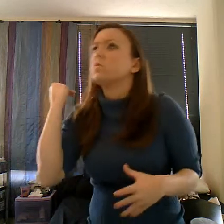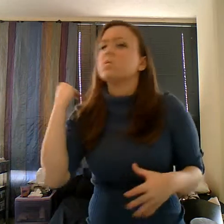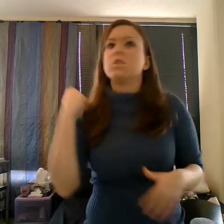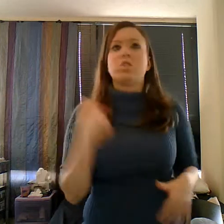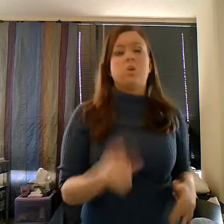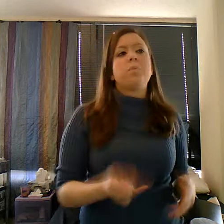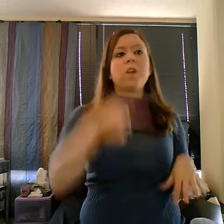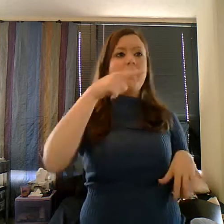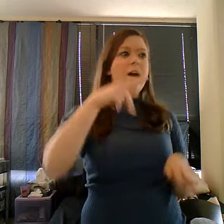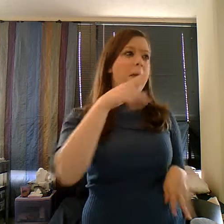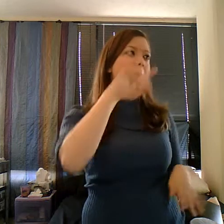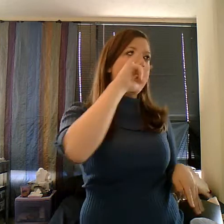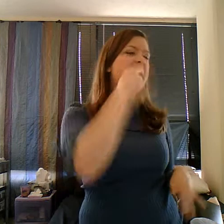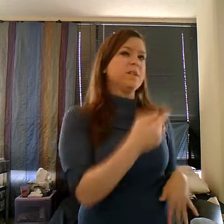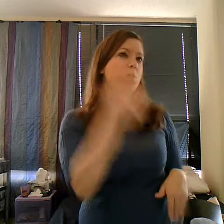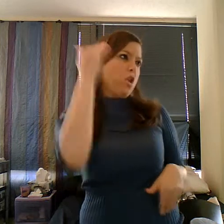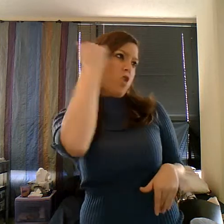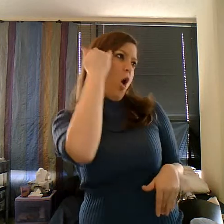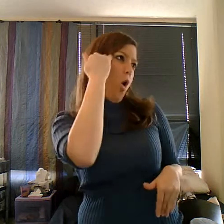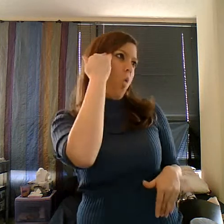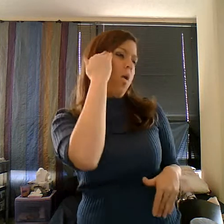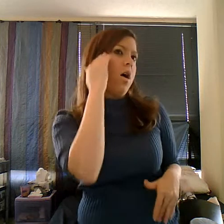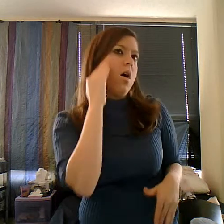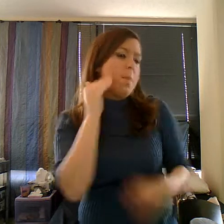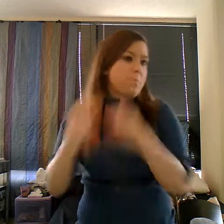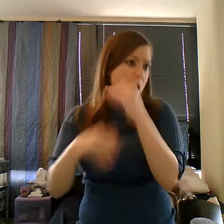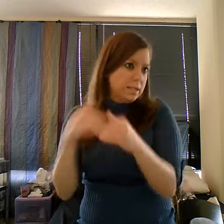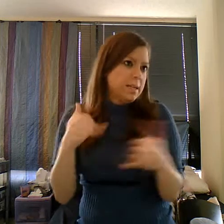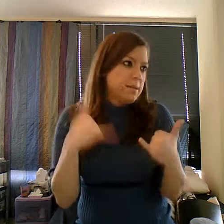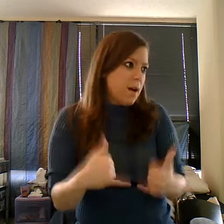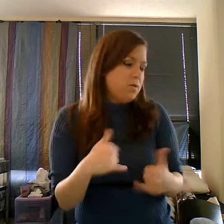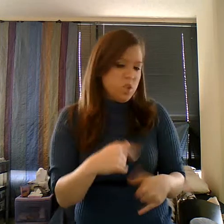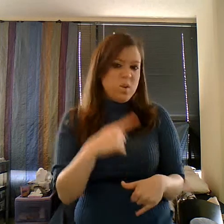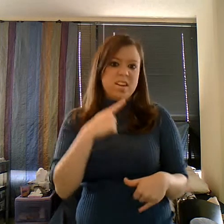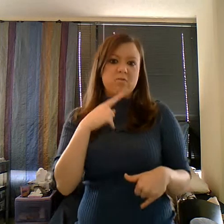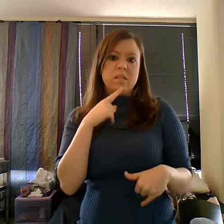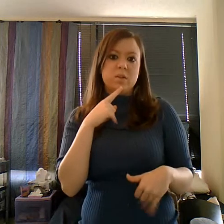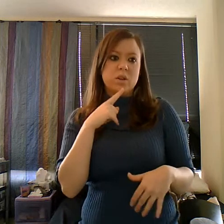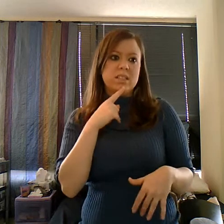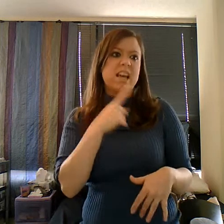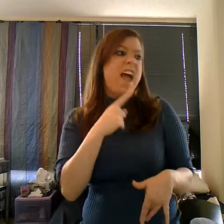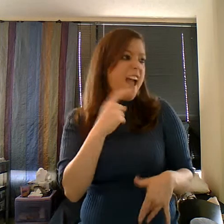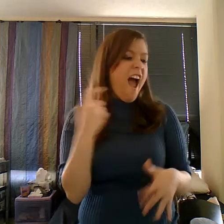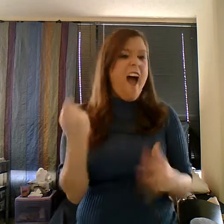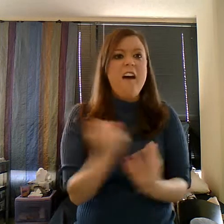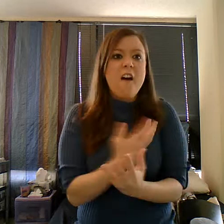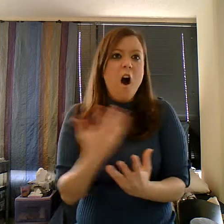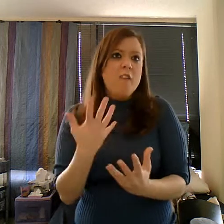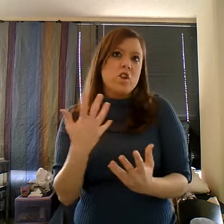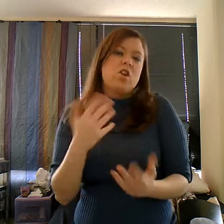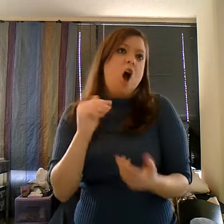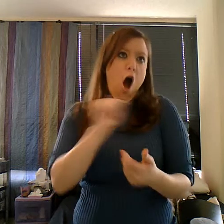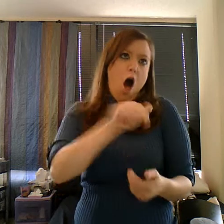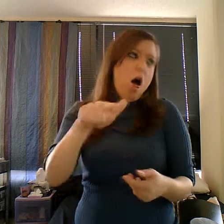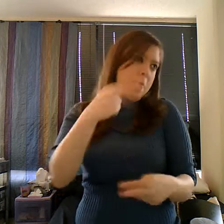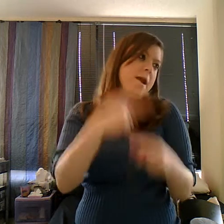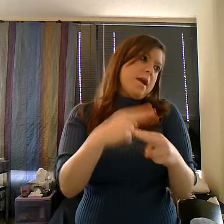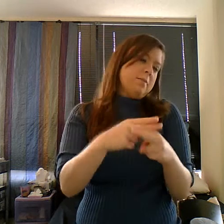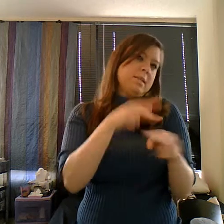he went, until he met 5 birds in the flock. And the 5 birds said, "My little cat, you are so fat, what have